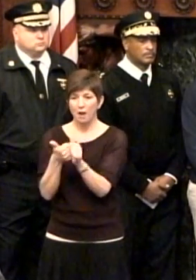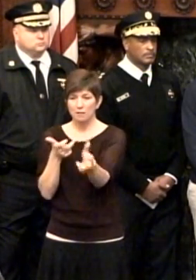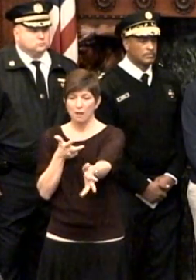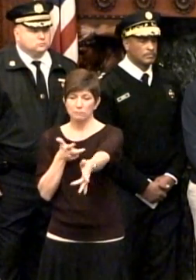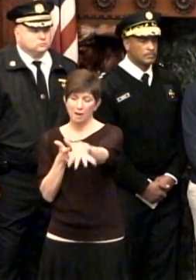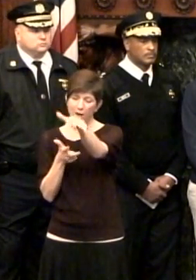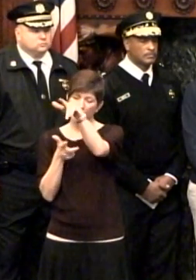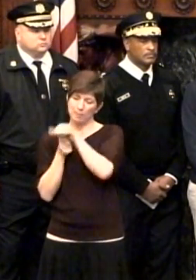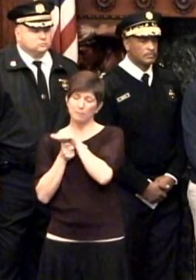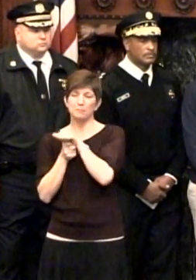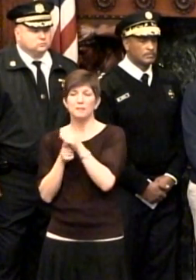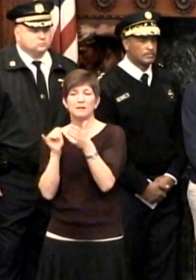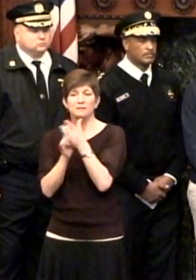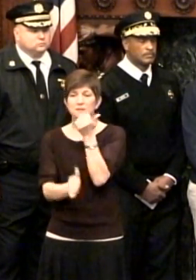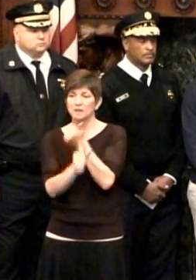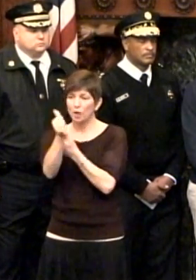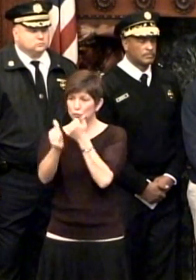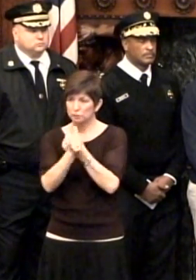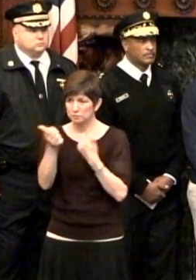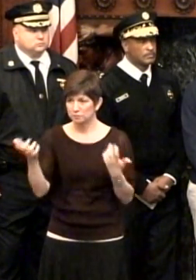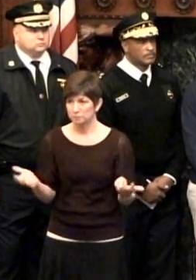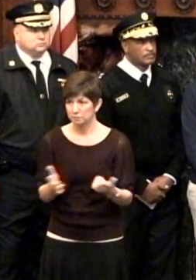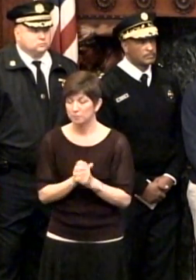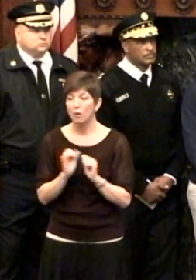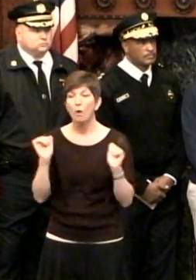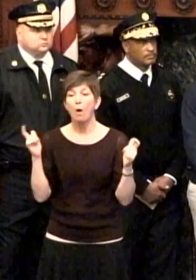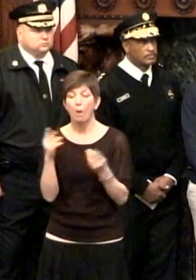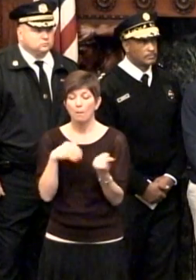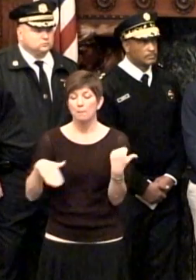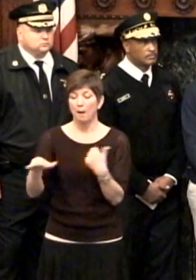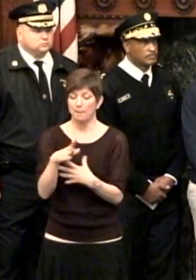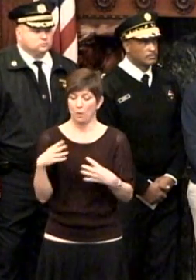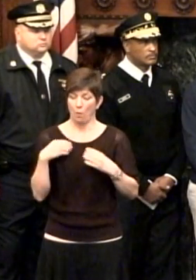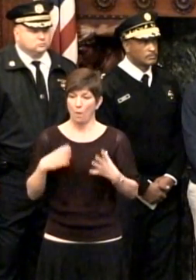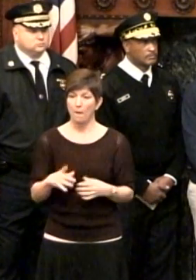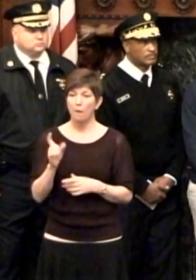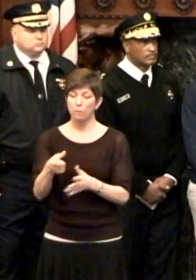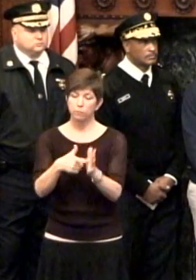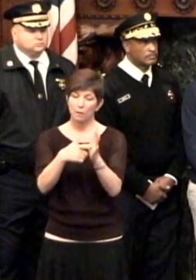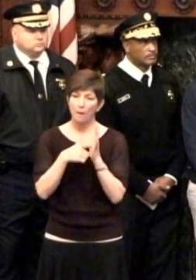a very, very dangerous condition. All property owners, as everyone knows, are